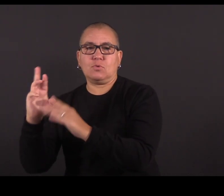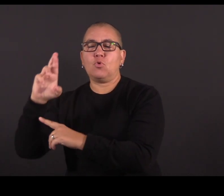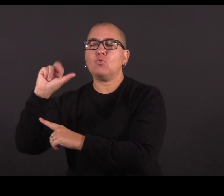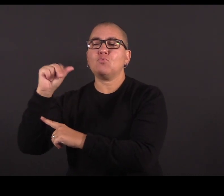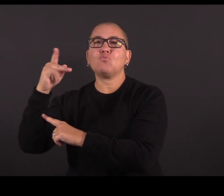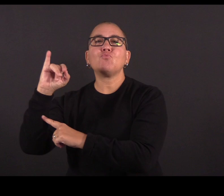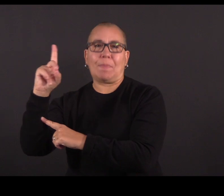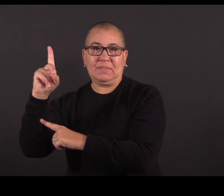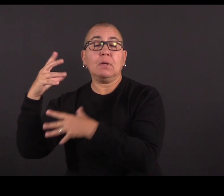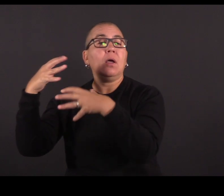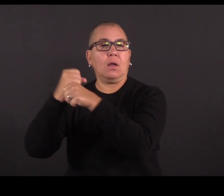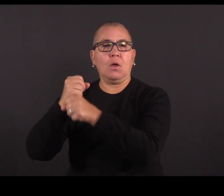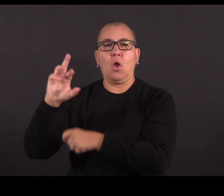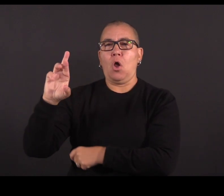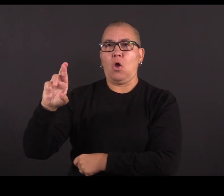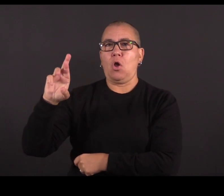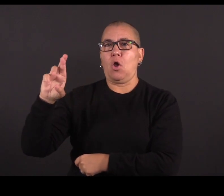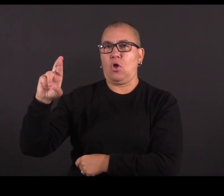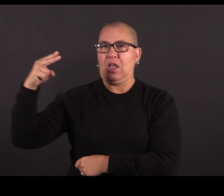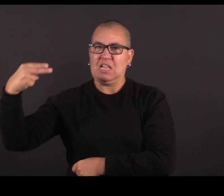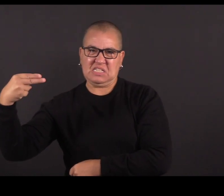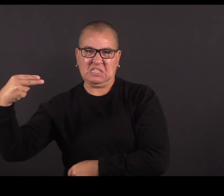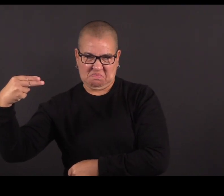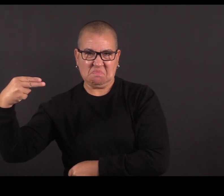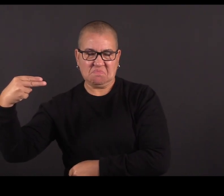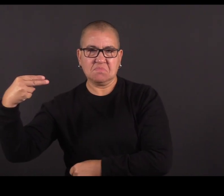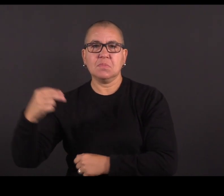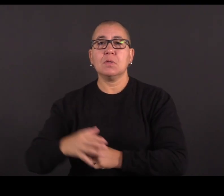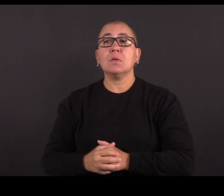RRH, or sometimes